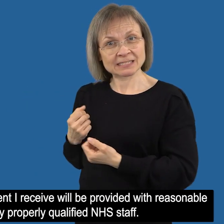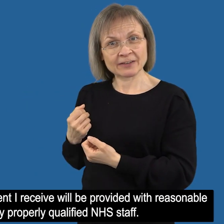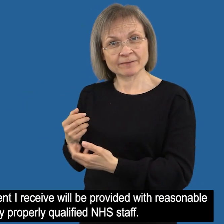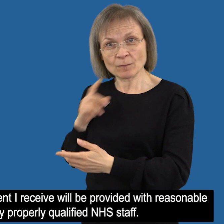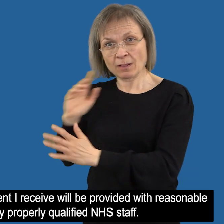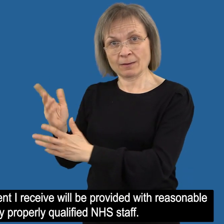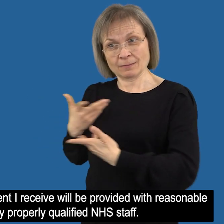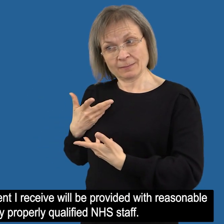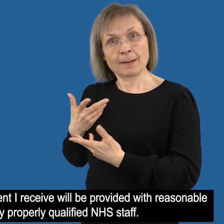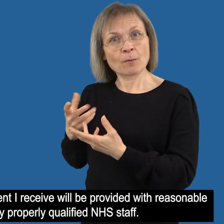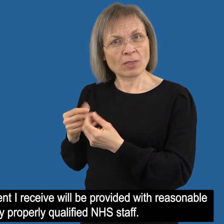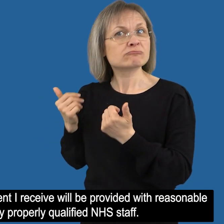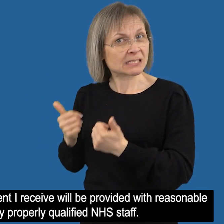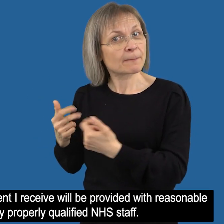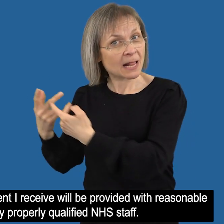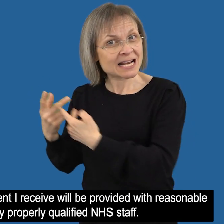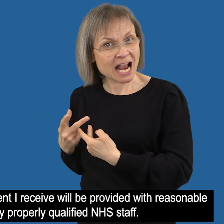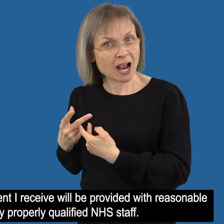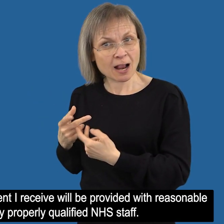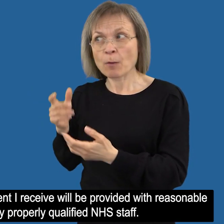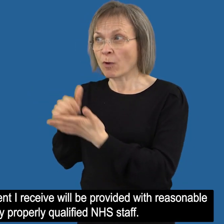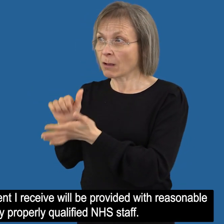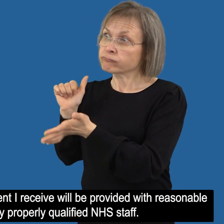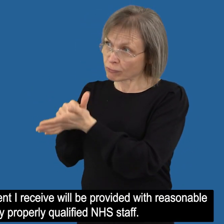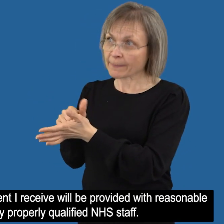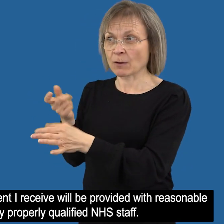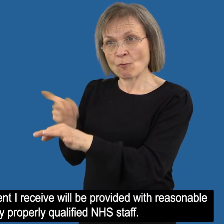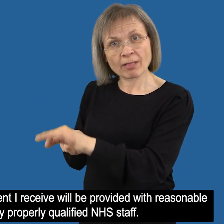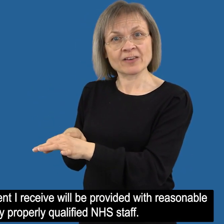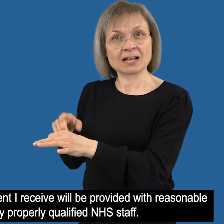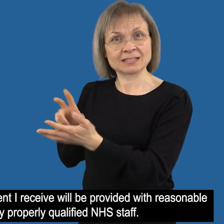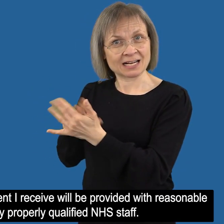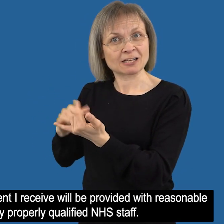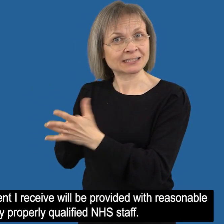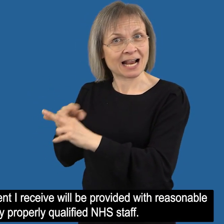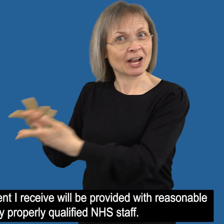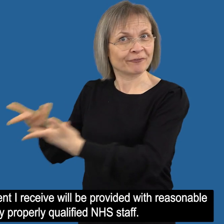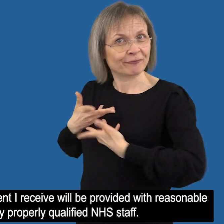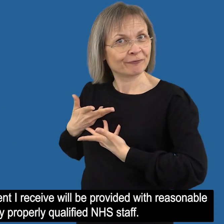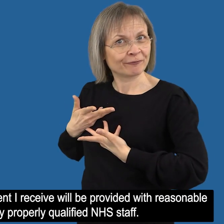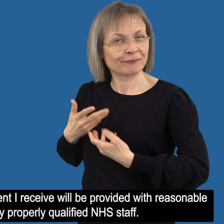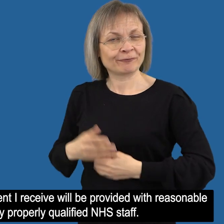The care and treatment I receive will be provided with reasonable care by properly qualified NHS staff.